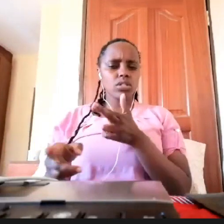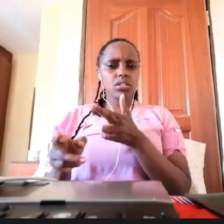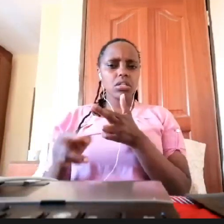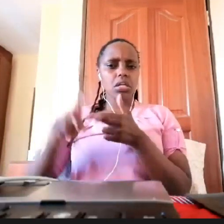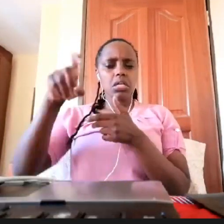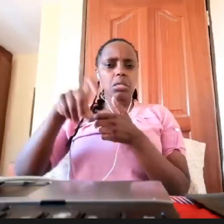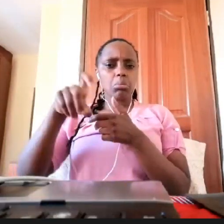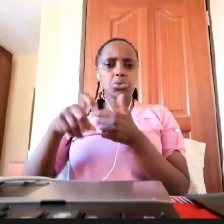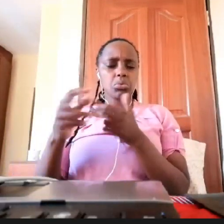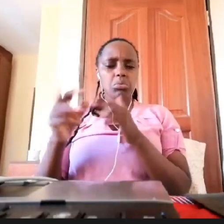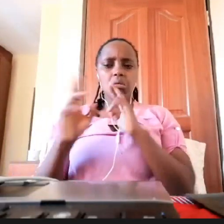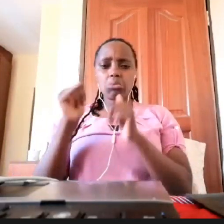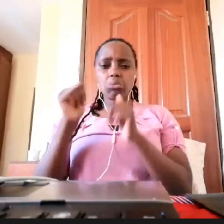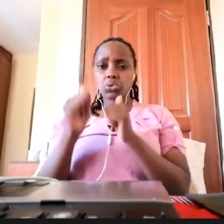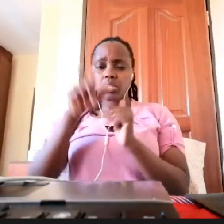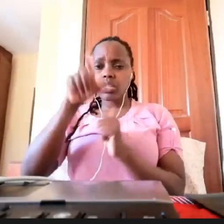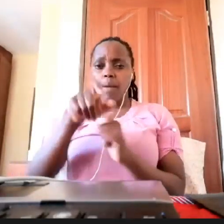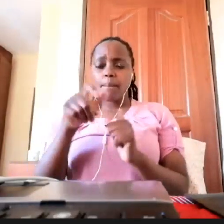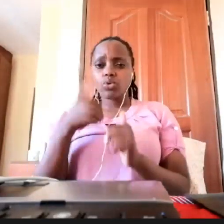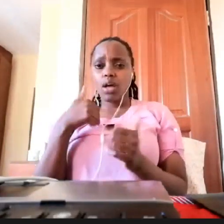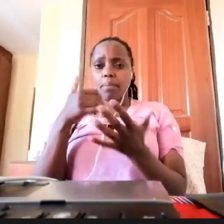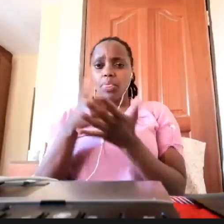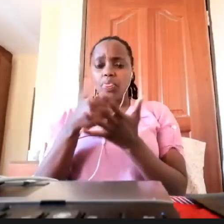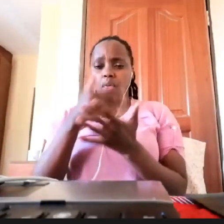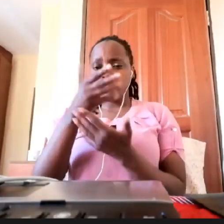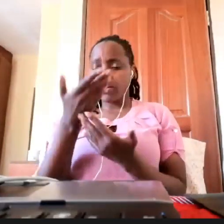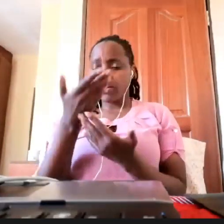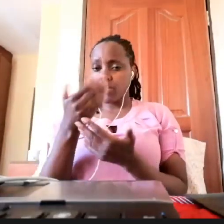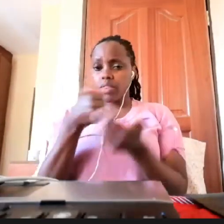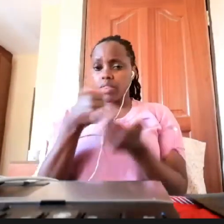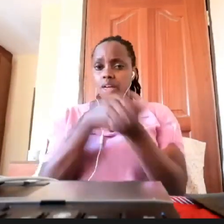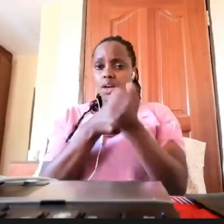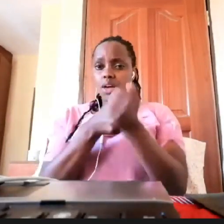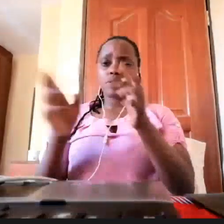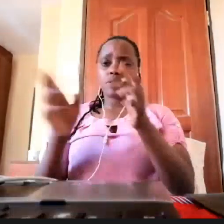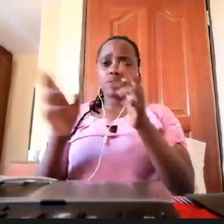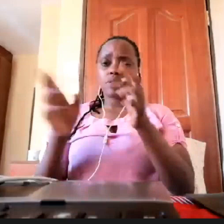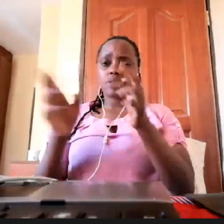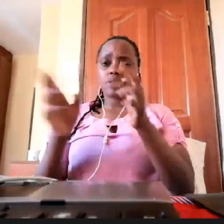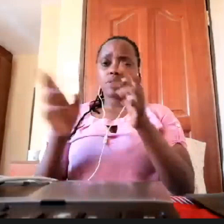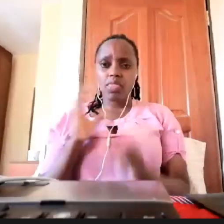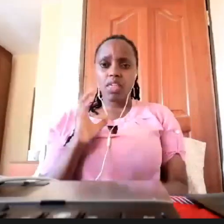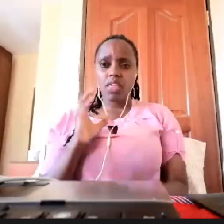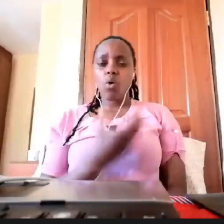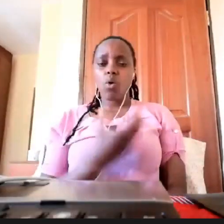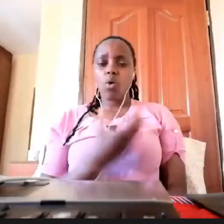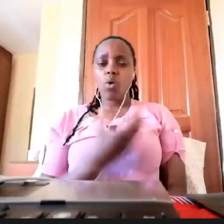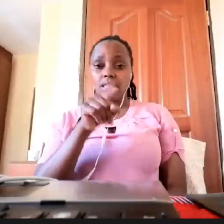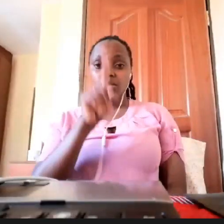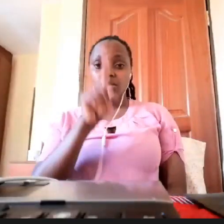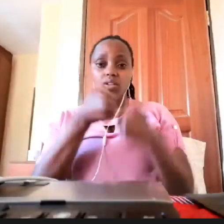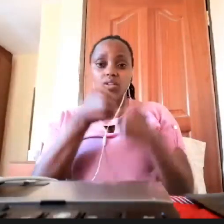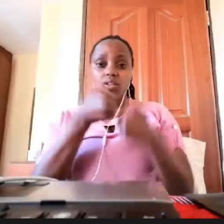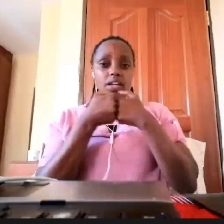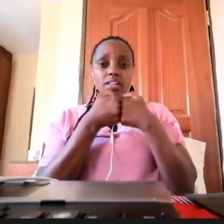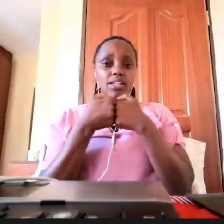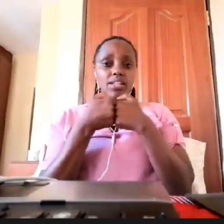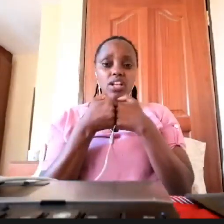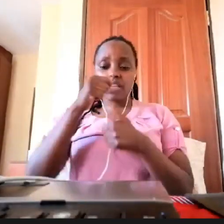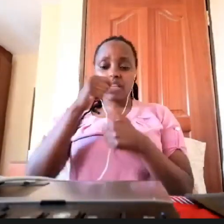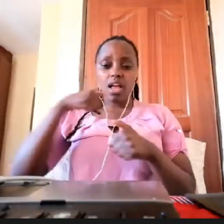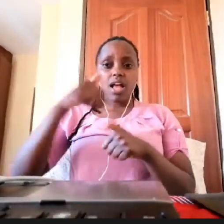actually should be considered as a complementary report and considered by the committee. So this is one of the challenges that we're